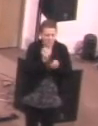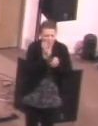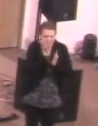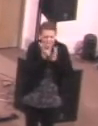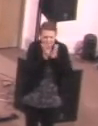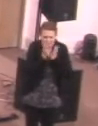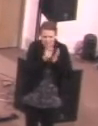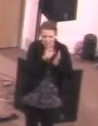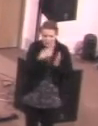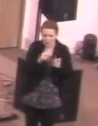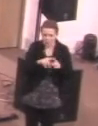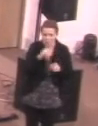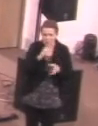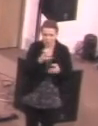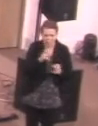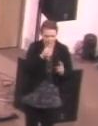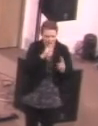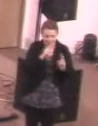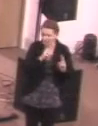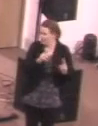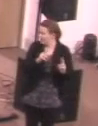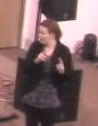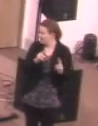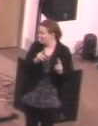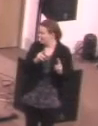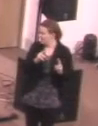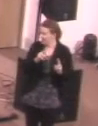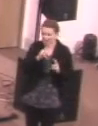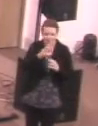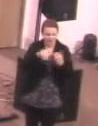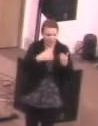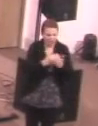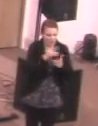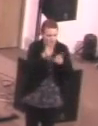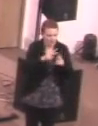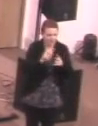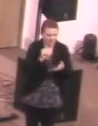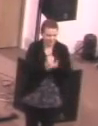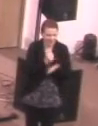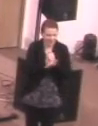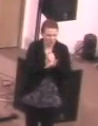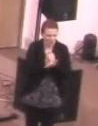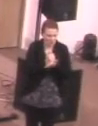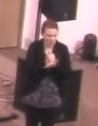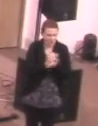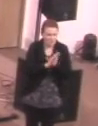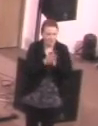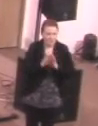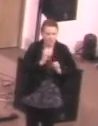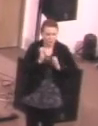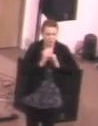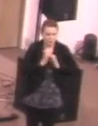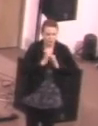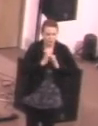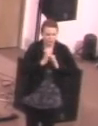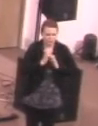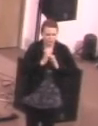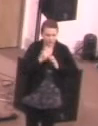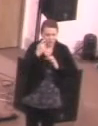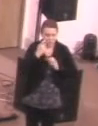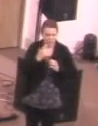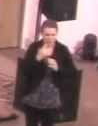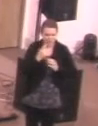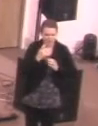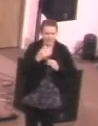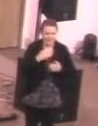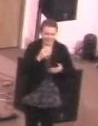but I really want to honor all those that help us with the kids. We couldn't do what we do if it wasn't for